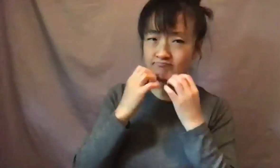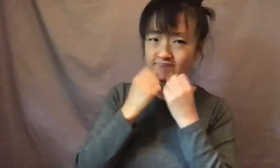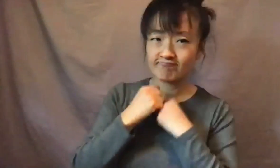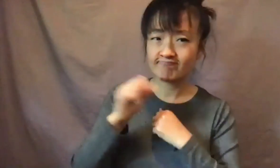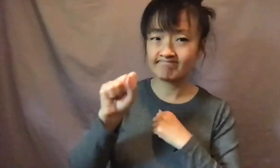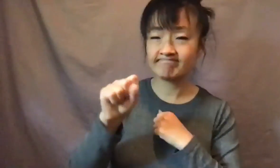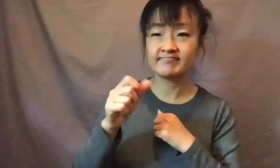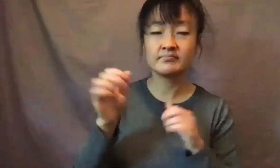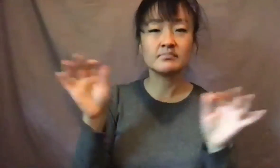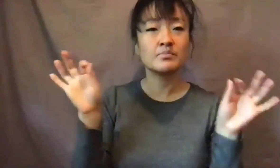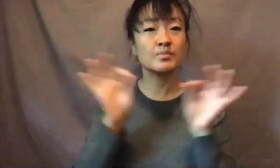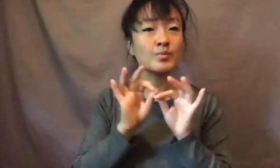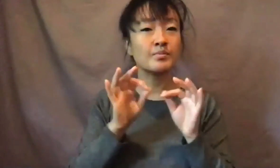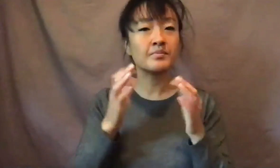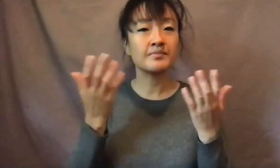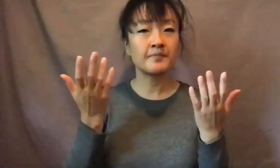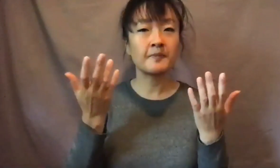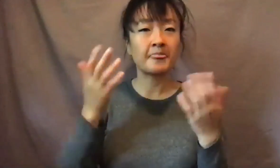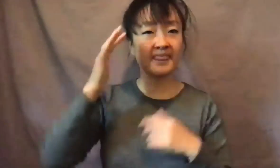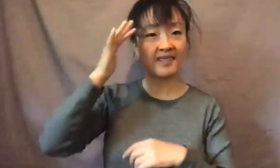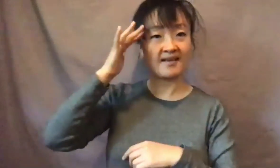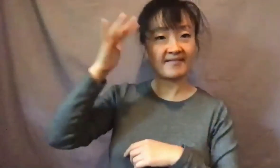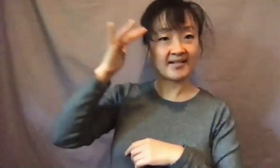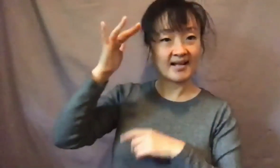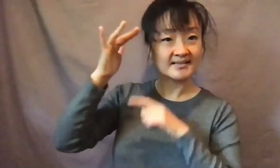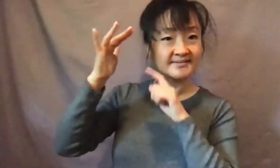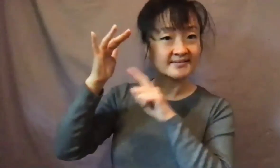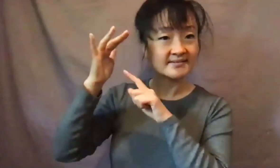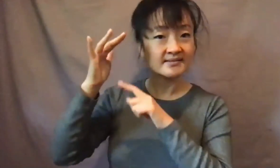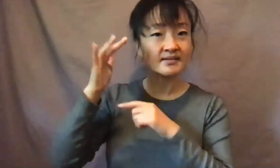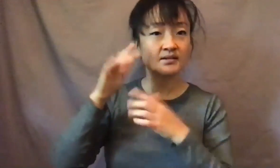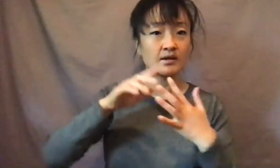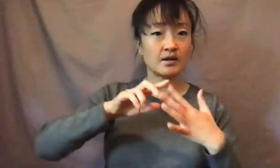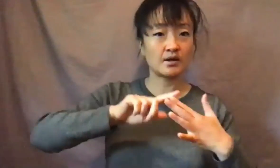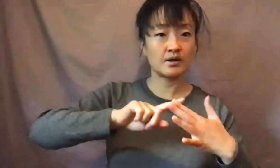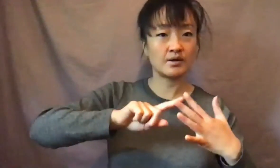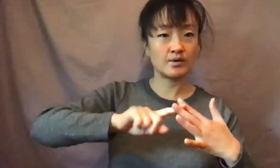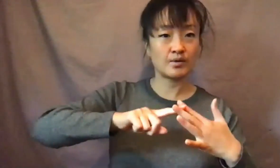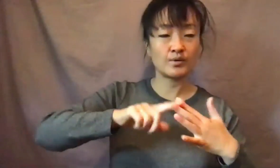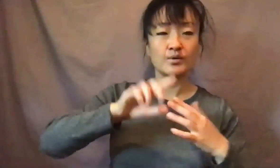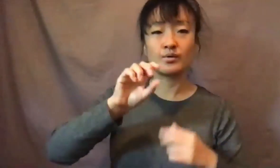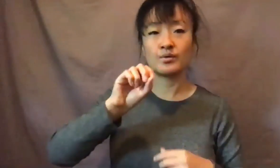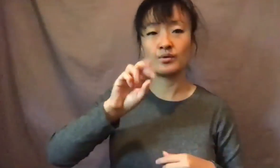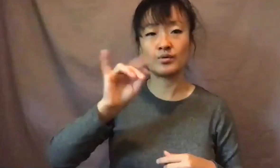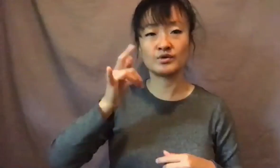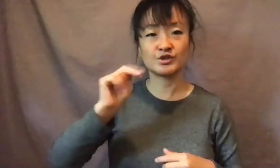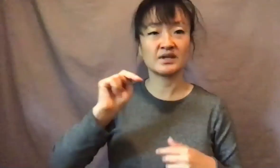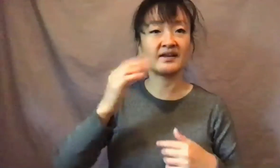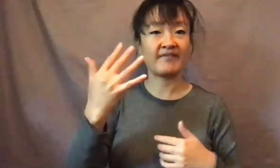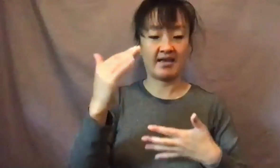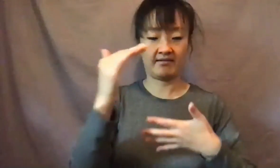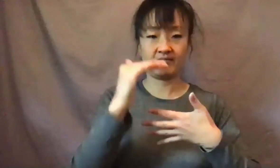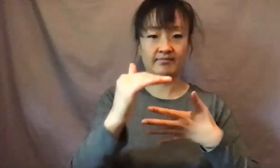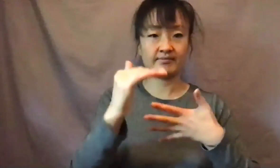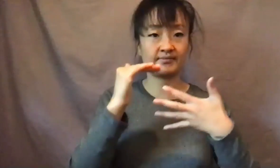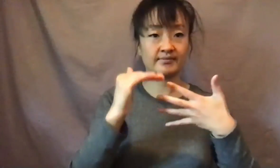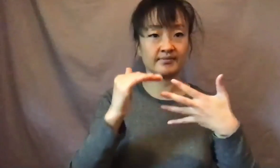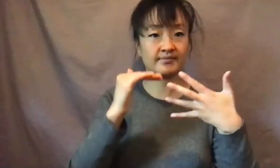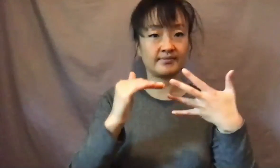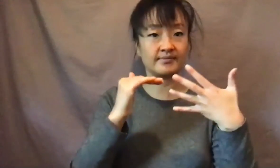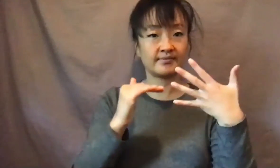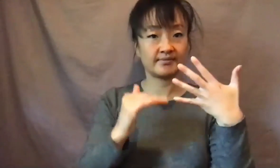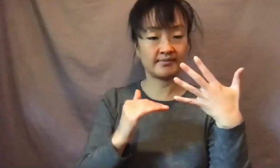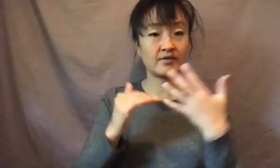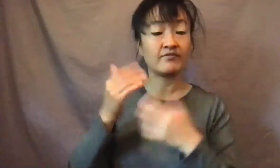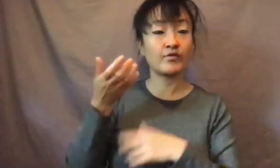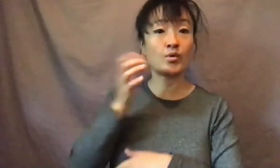look at the philosophy or the origins of five phase. For anyone to have a concept, for the ancients to